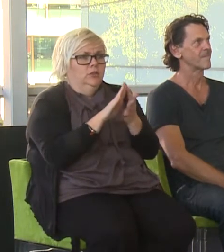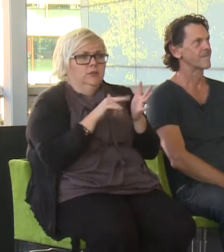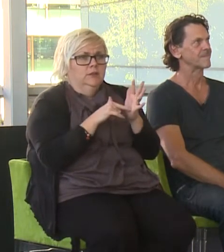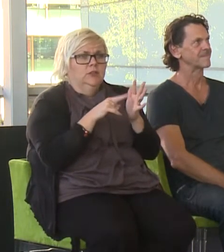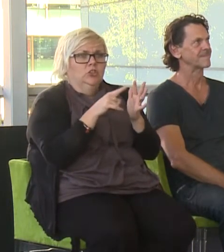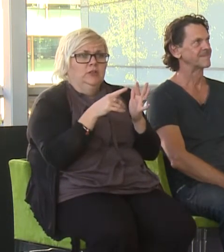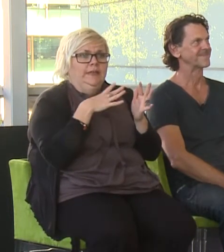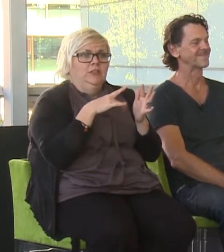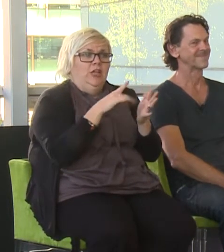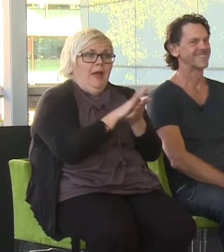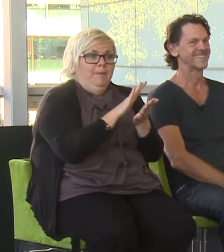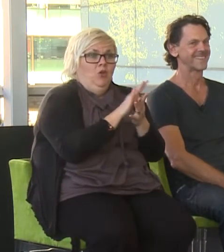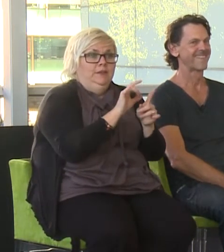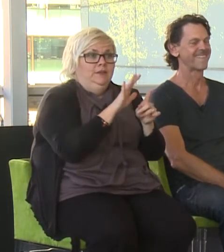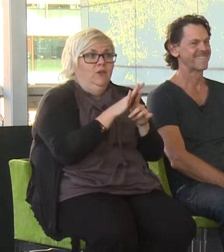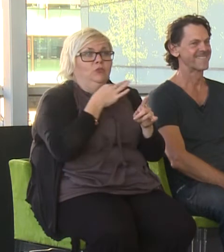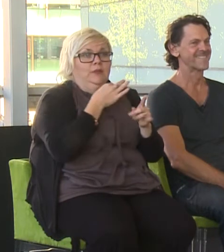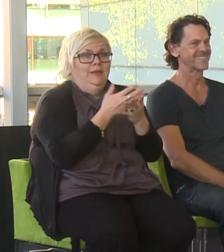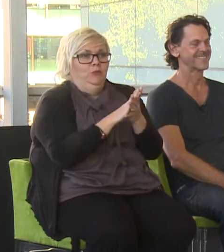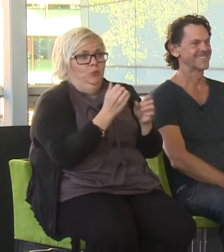a risk.